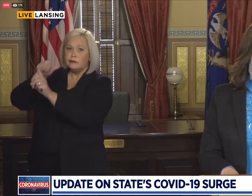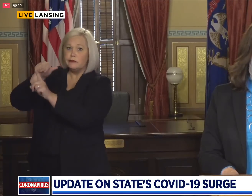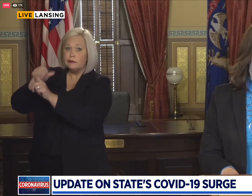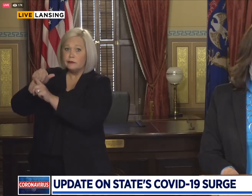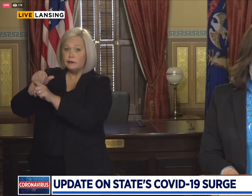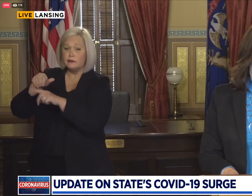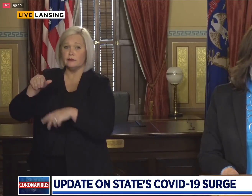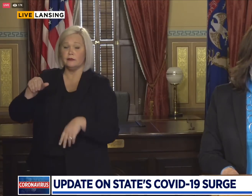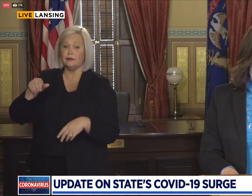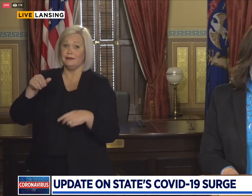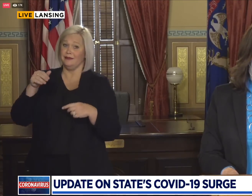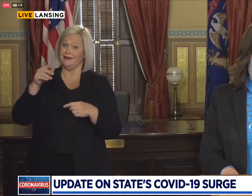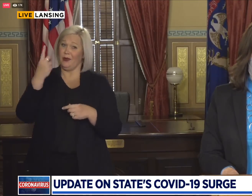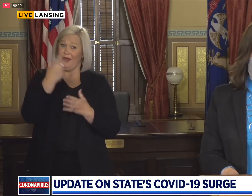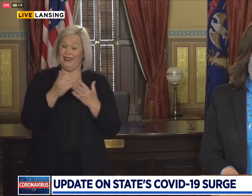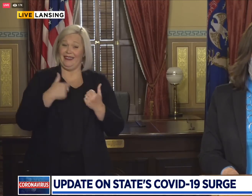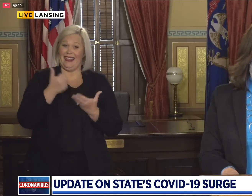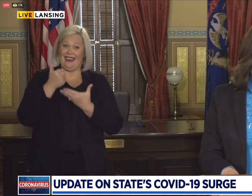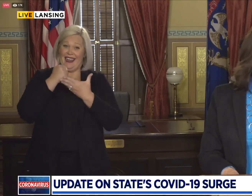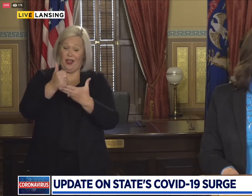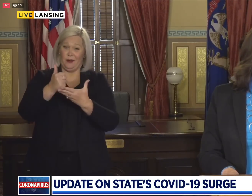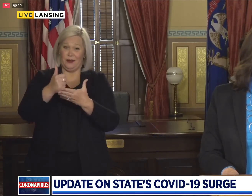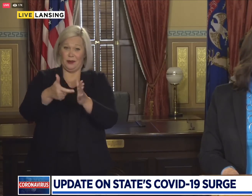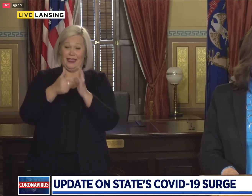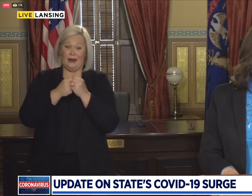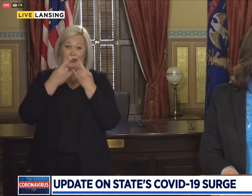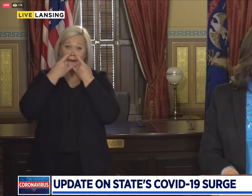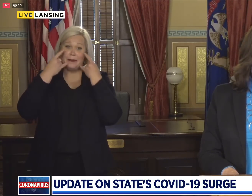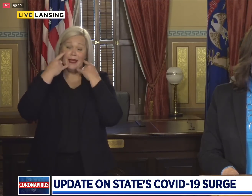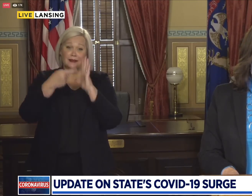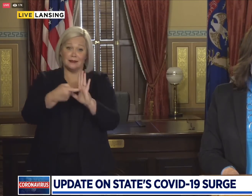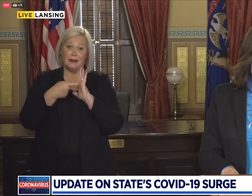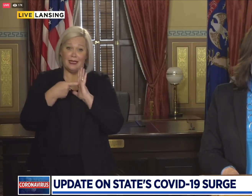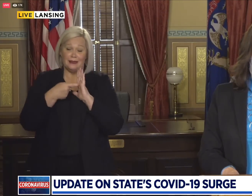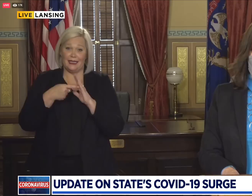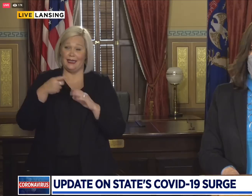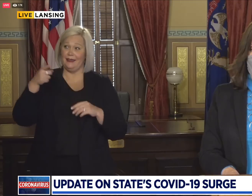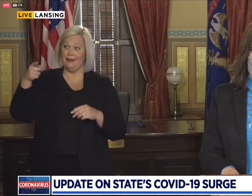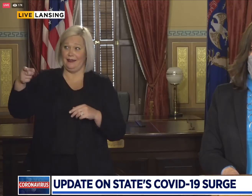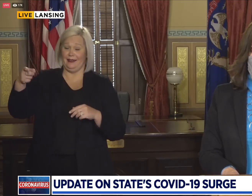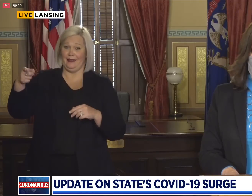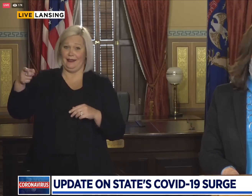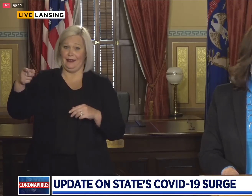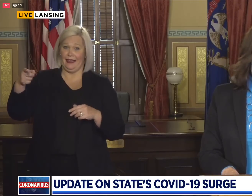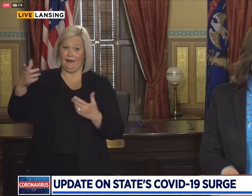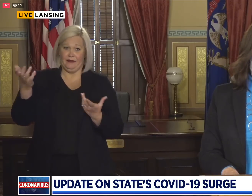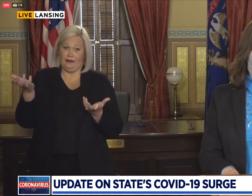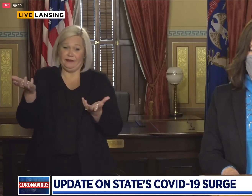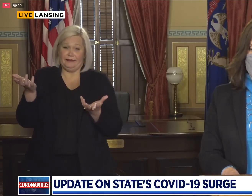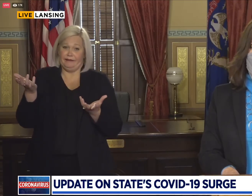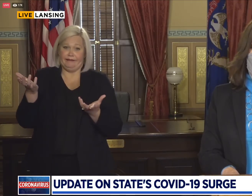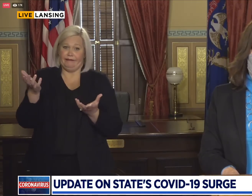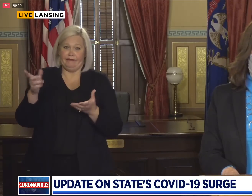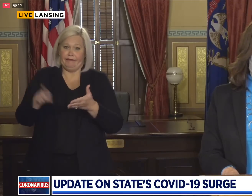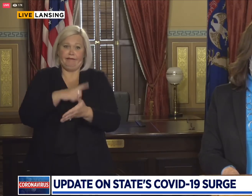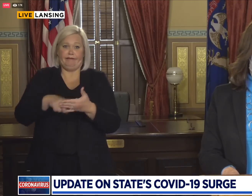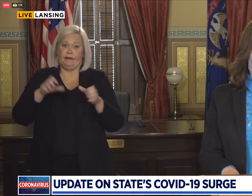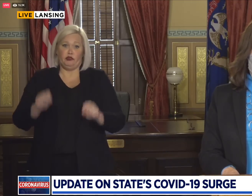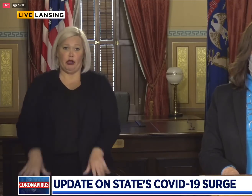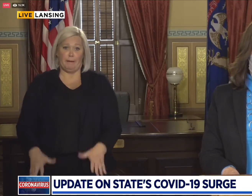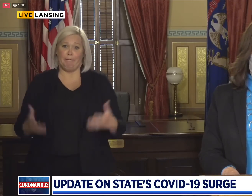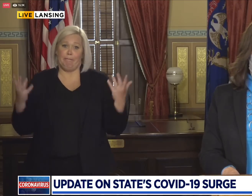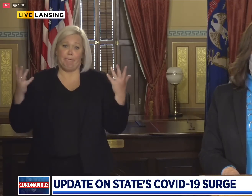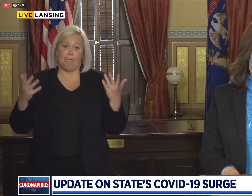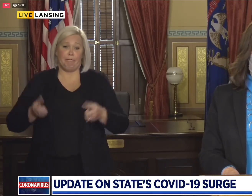that we know makes a difference in terms of a mask mandate, they have taken off the table. I say that, although I want